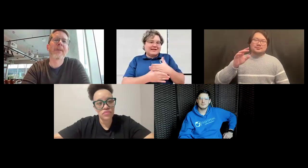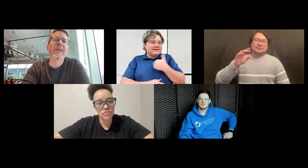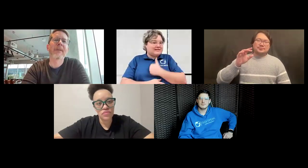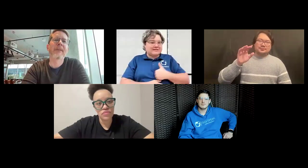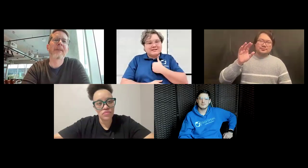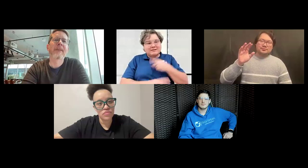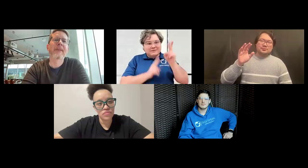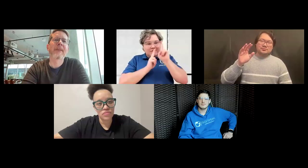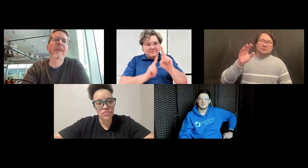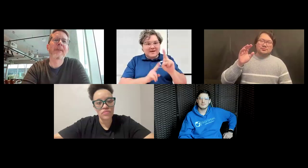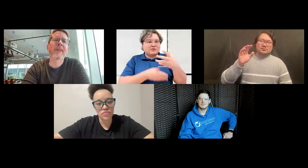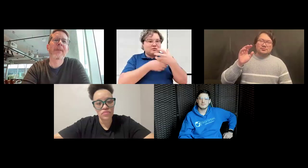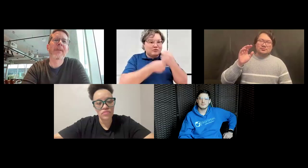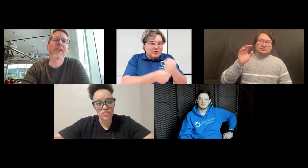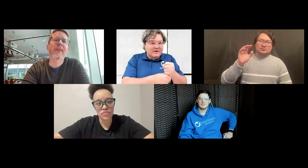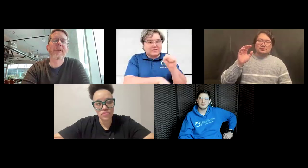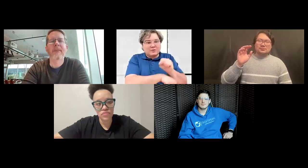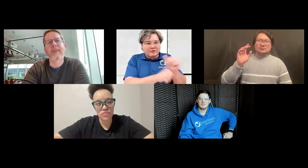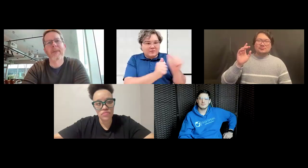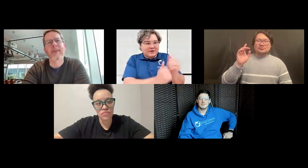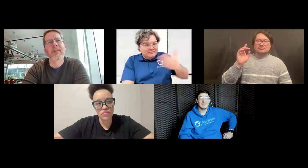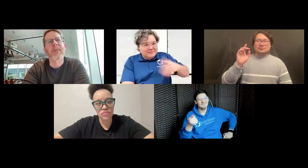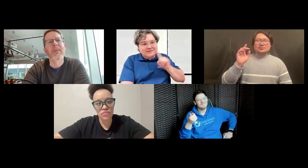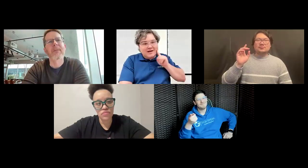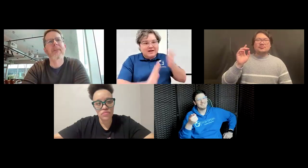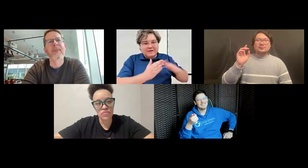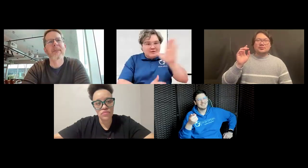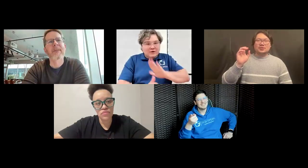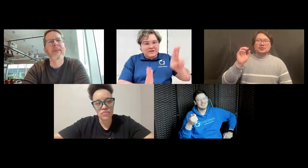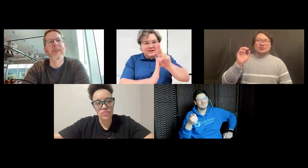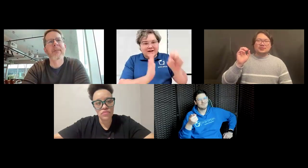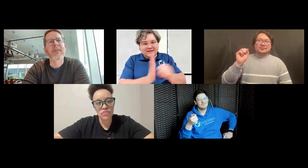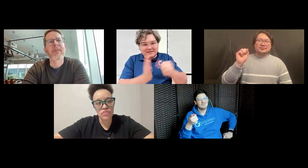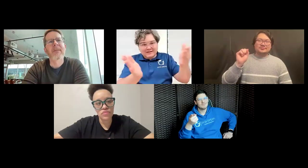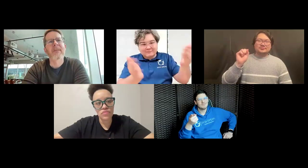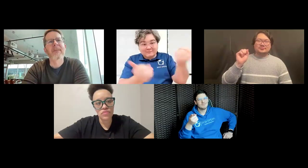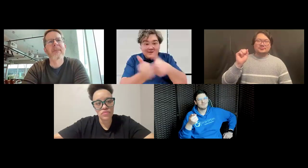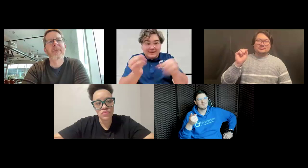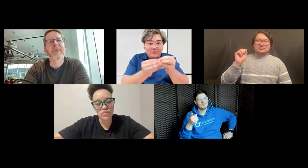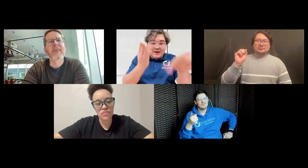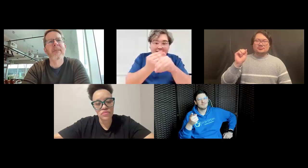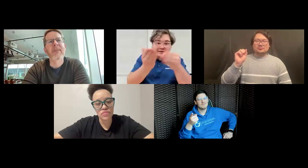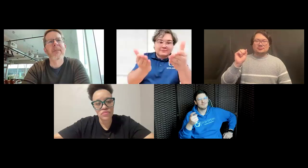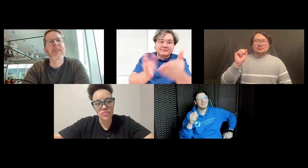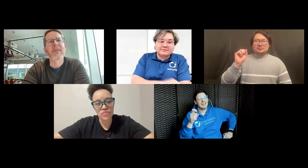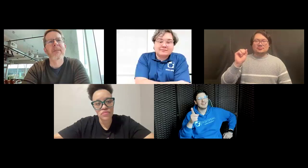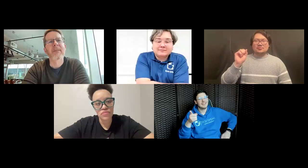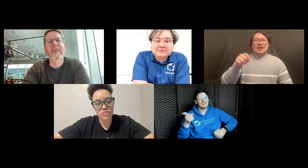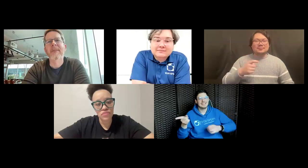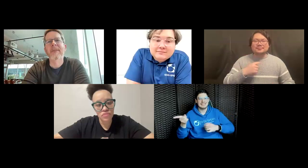now that says, sorry, we're not able to share data. We want to honor, those within the deaf community here within the US. I'm